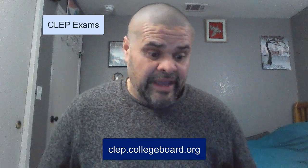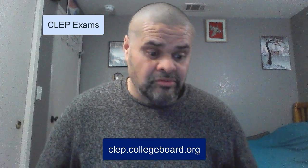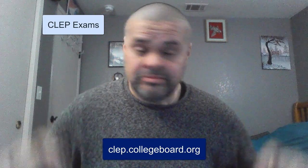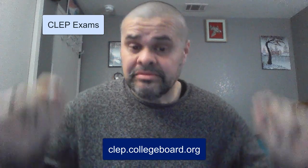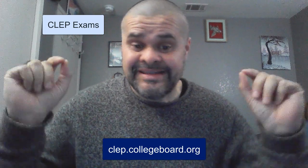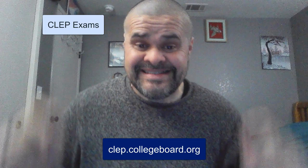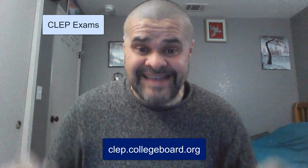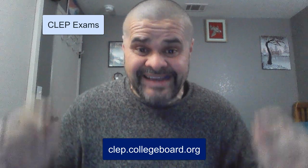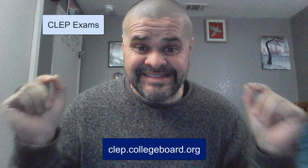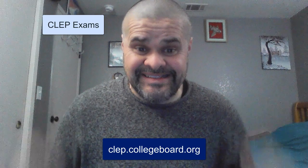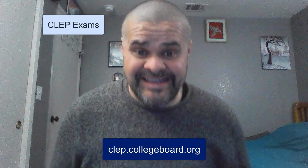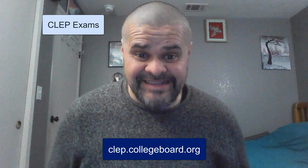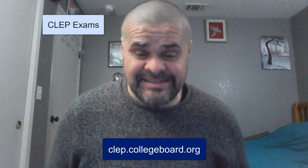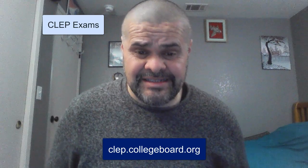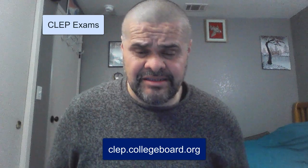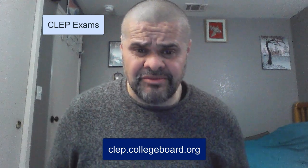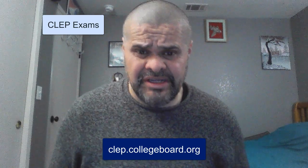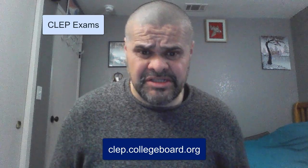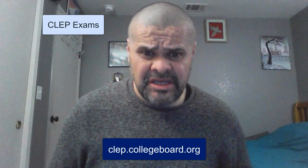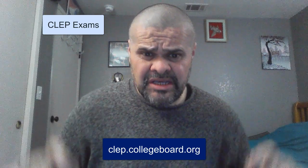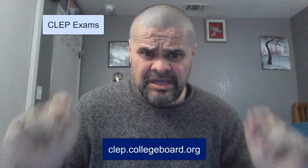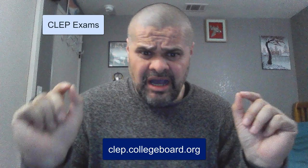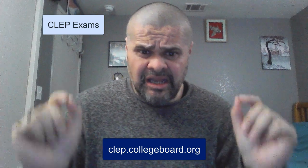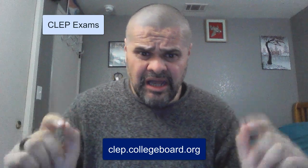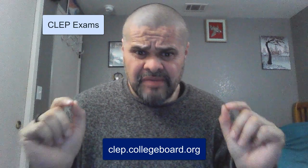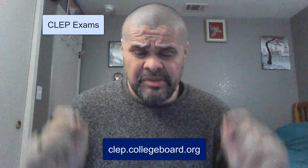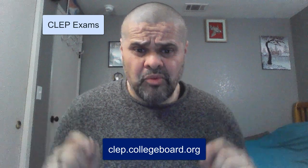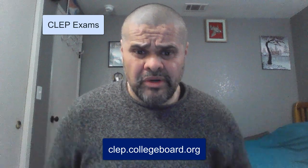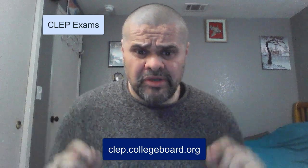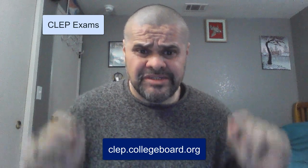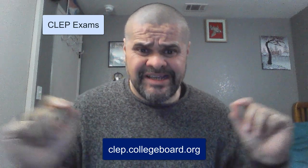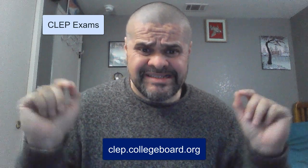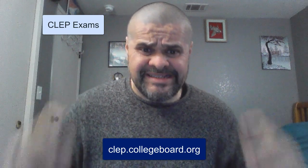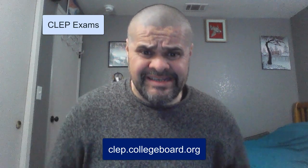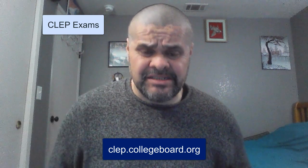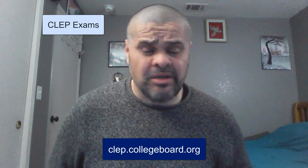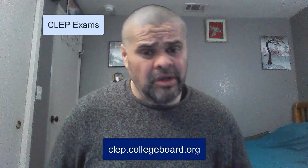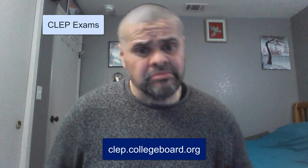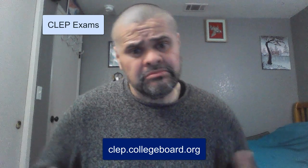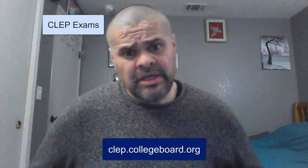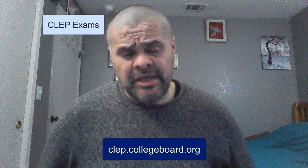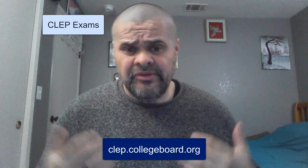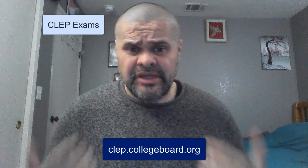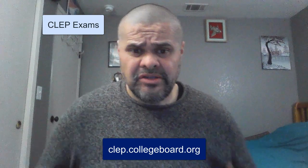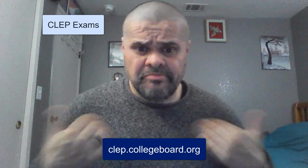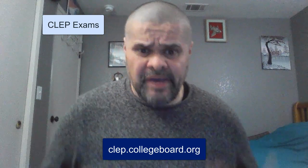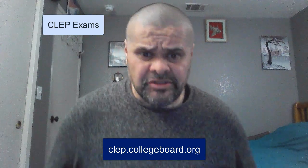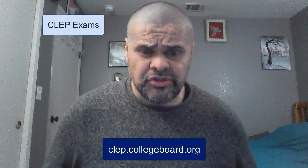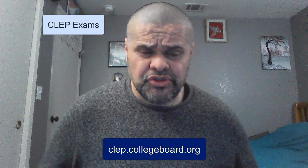now, Sac State, right? A lot of people want to go to Sac State. Well, if you're getting your bachelor's, you're